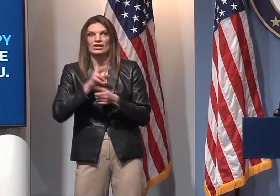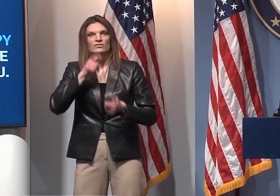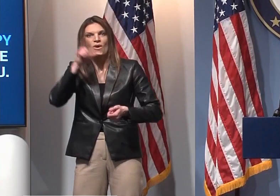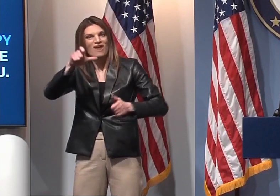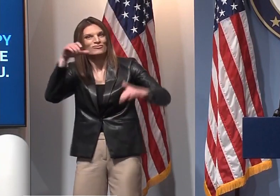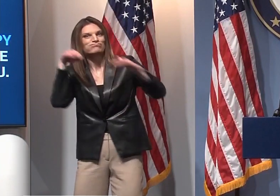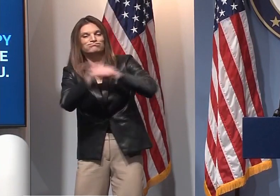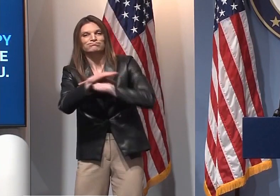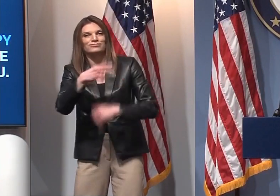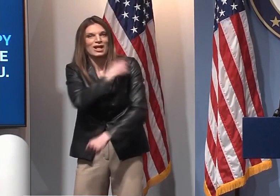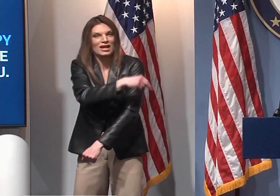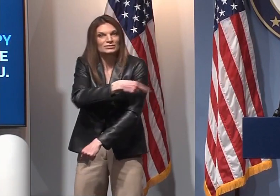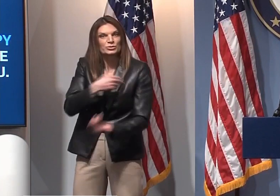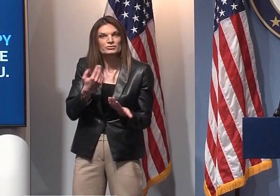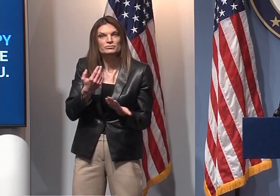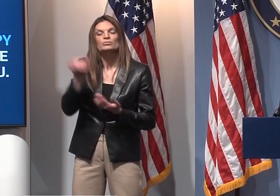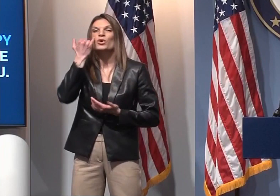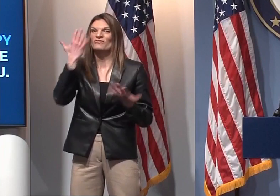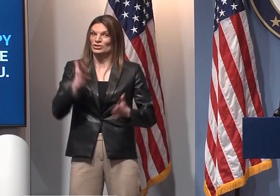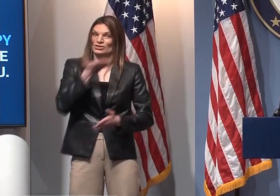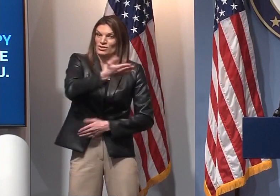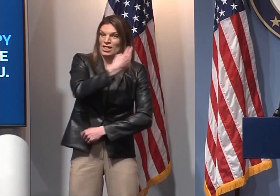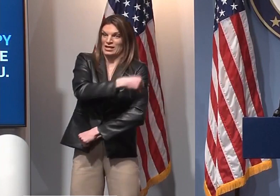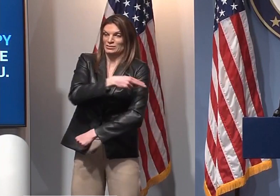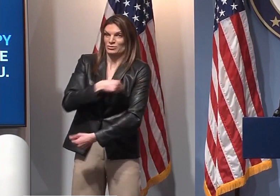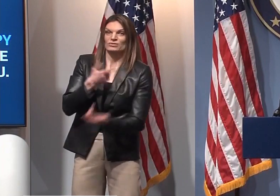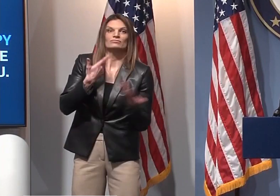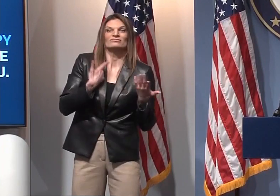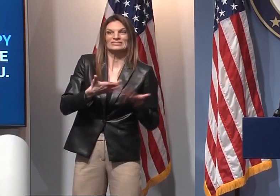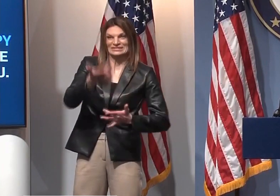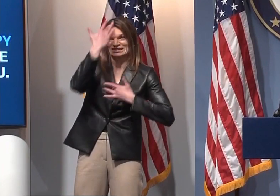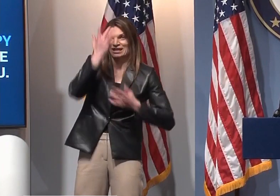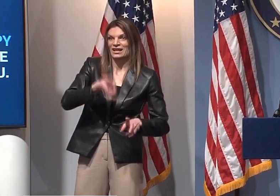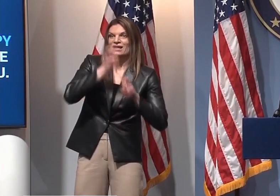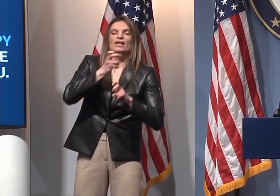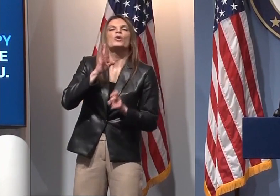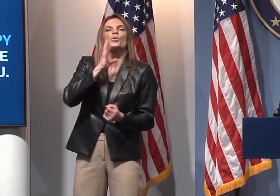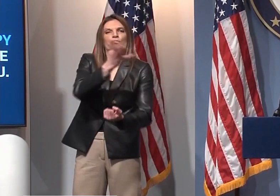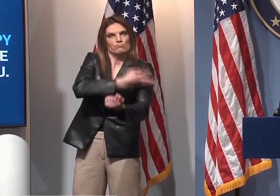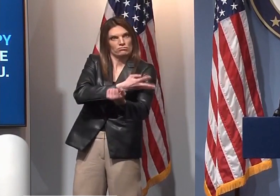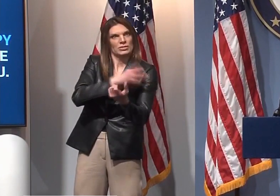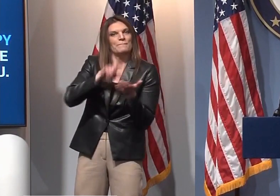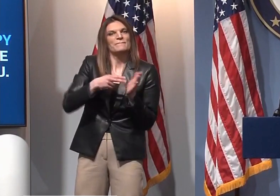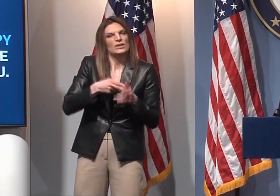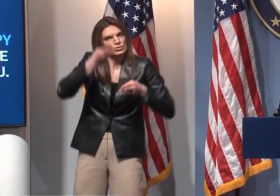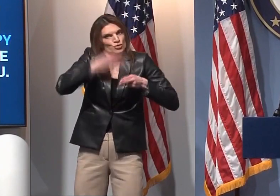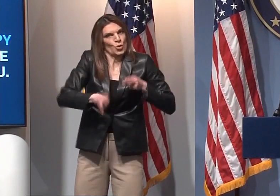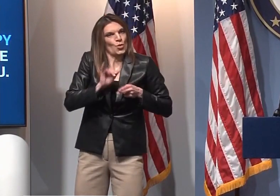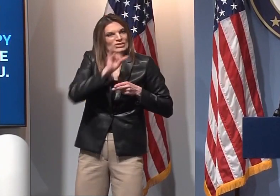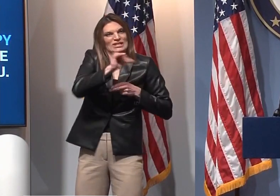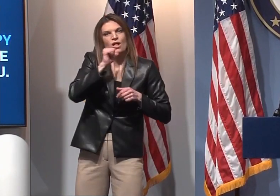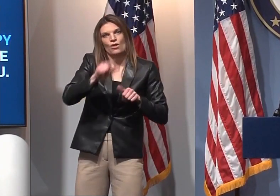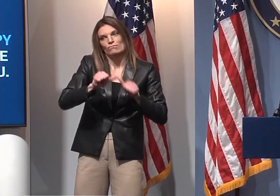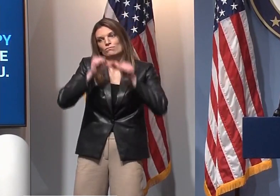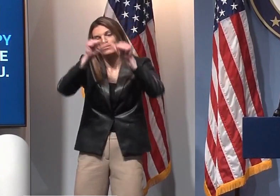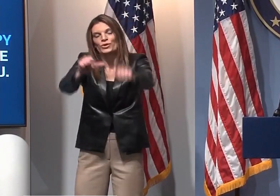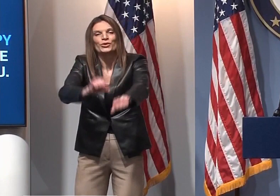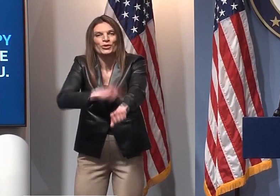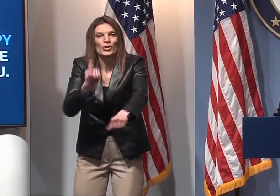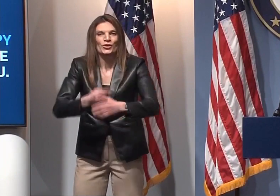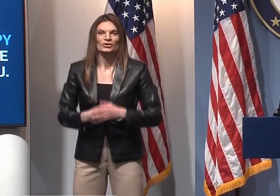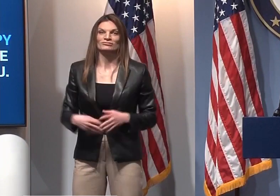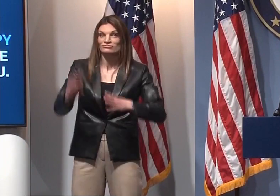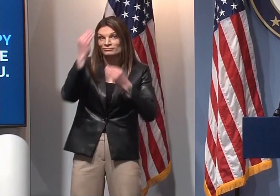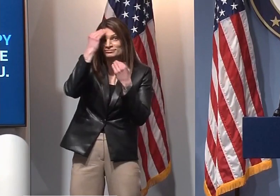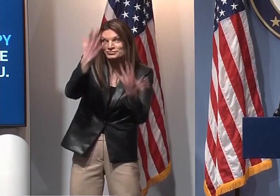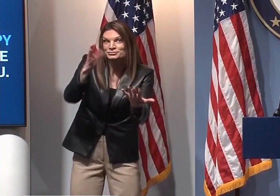days you stay in the hospital. I'm going to shoot straight with you, as I always have. We're in a tough spot, Michigan. And while